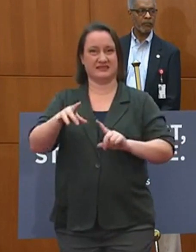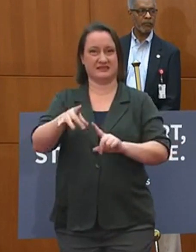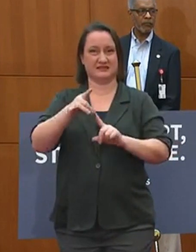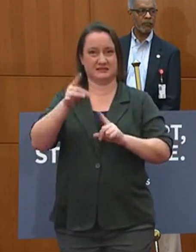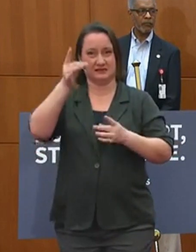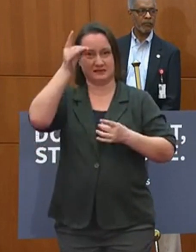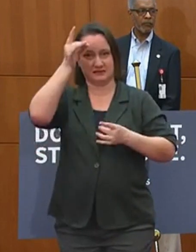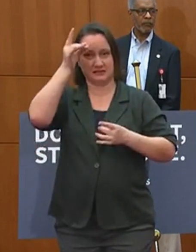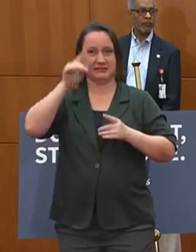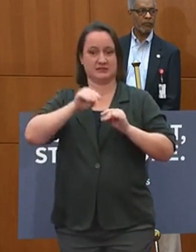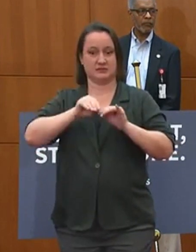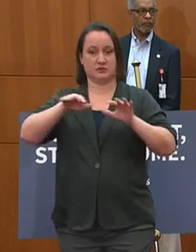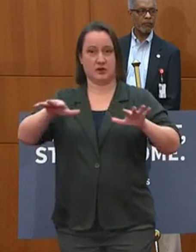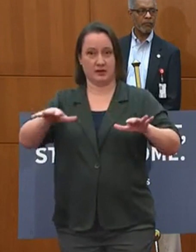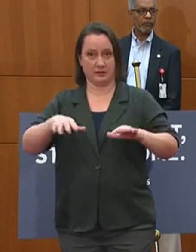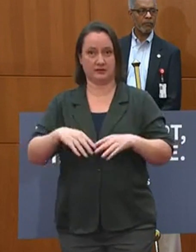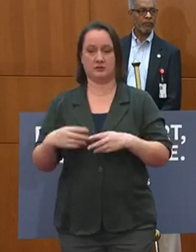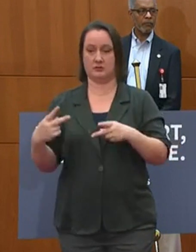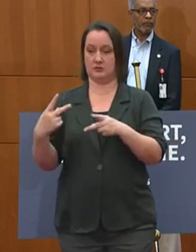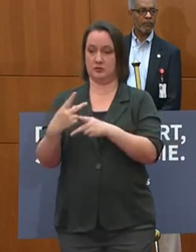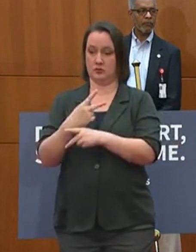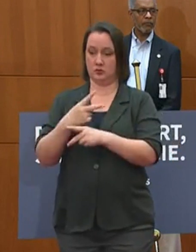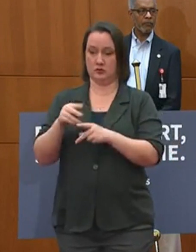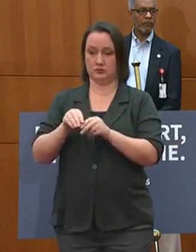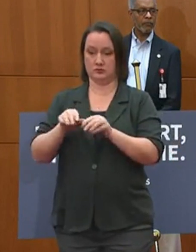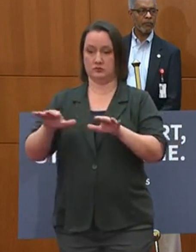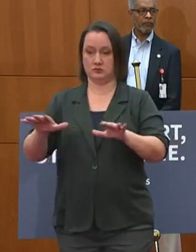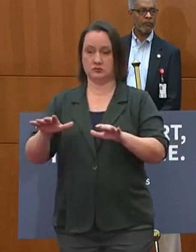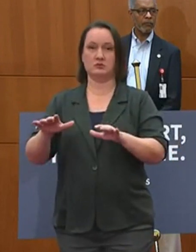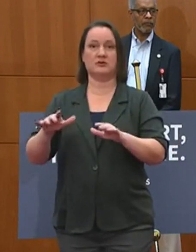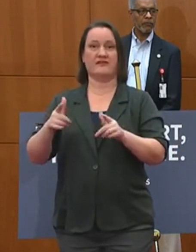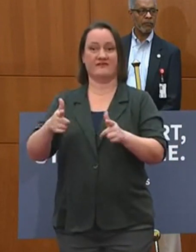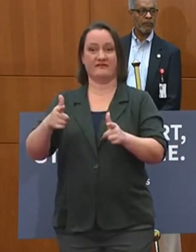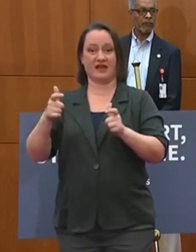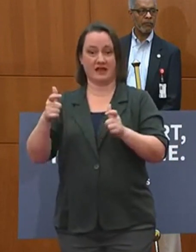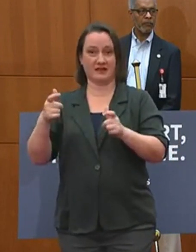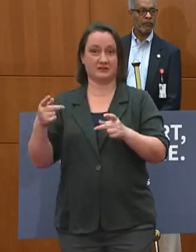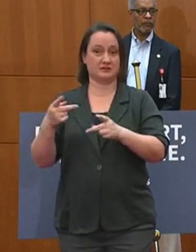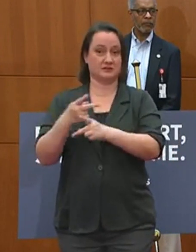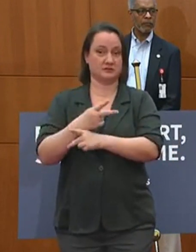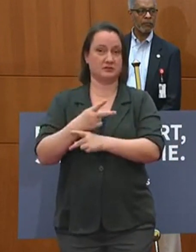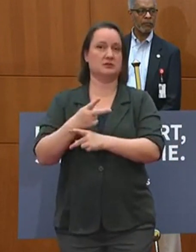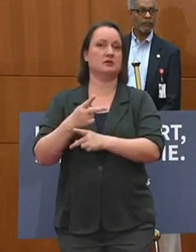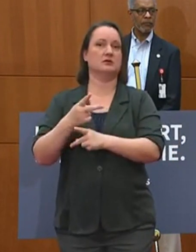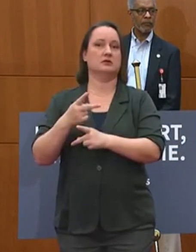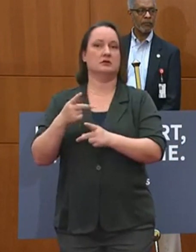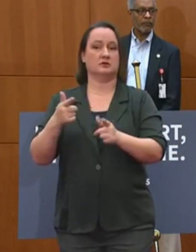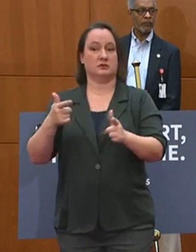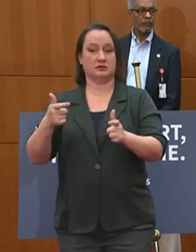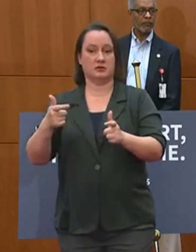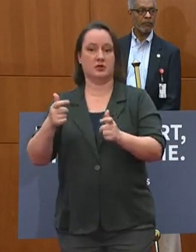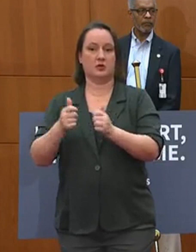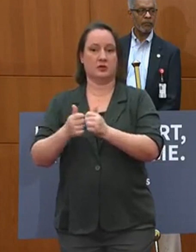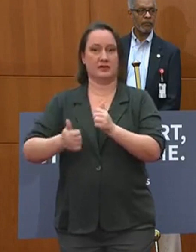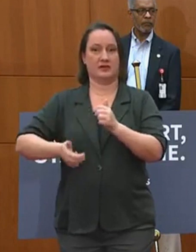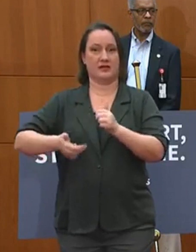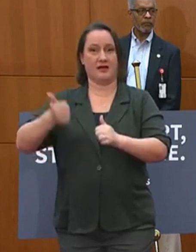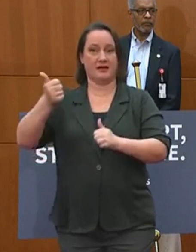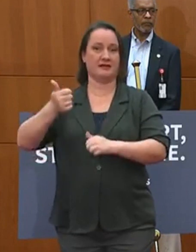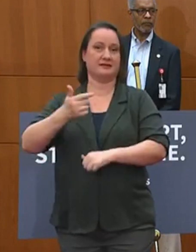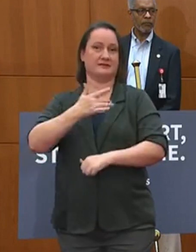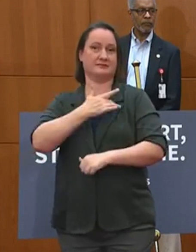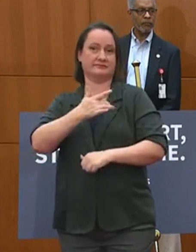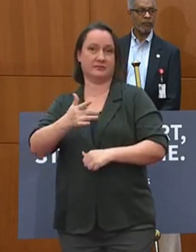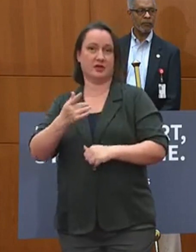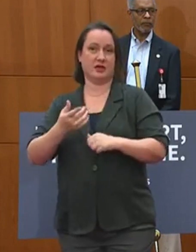the areas that are going to get it fast and most, the soonest, that have the highest likelihood of exceeding